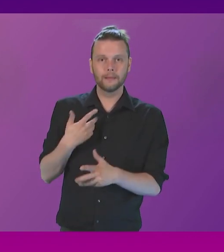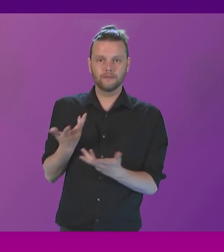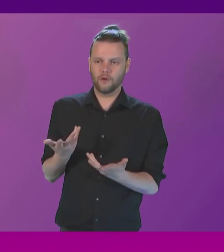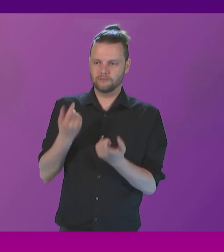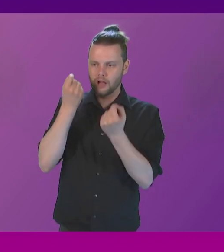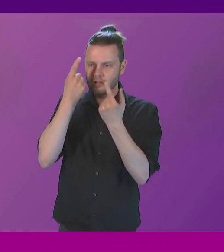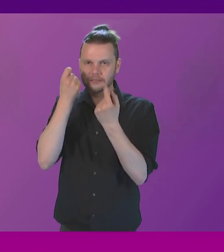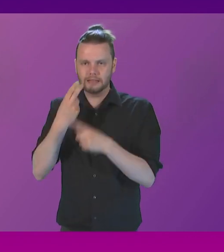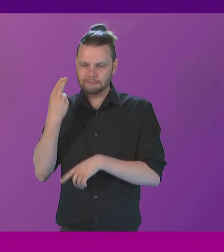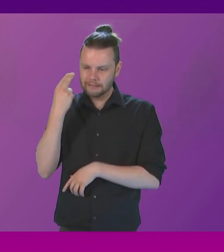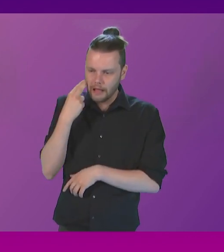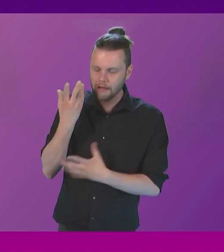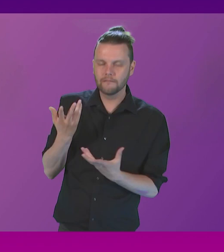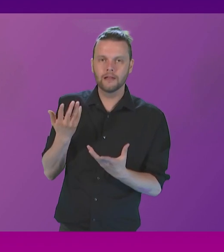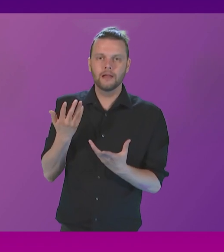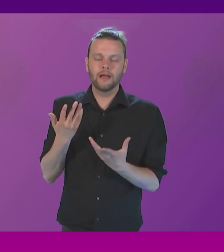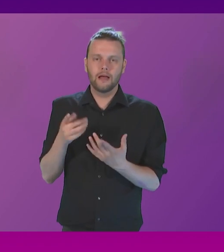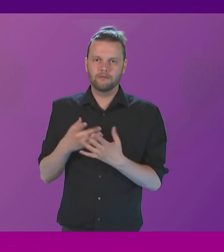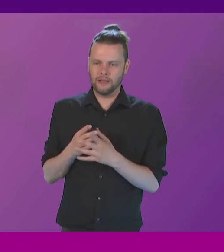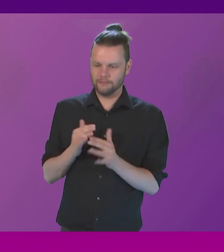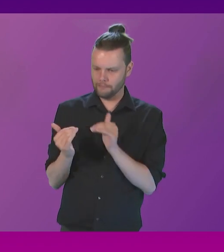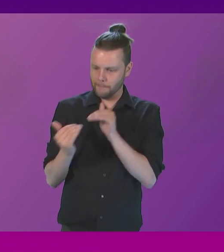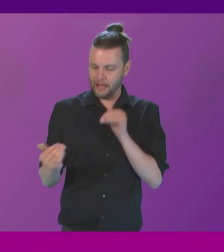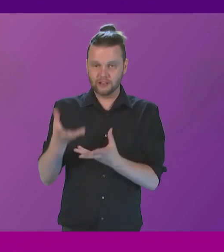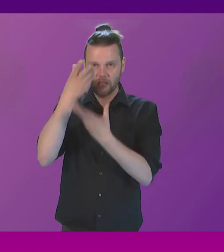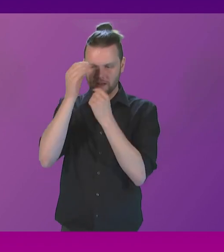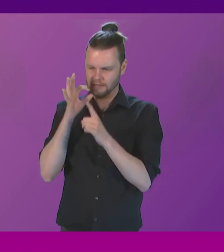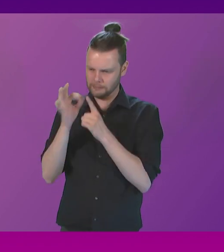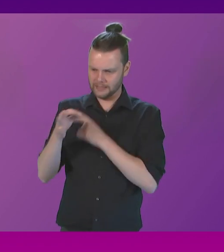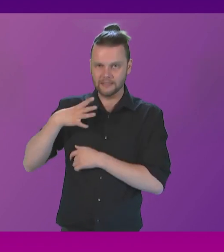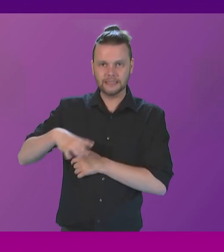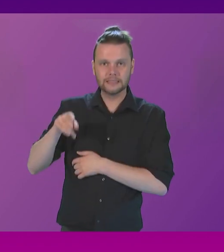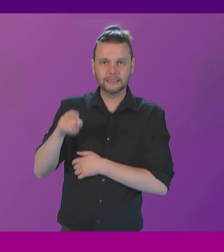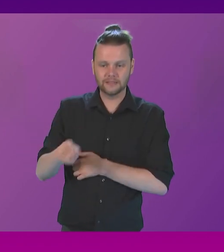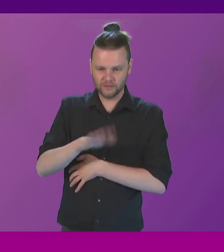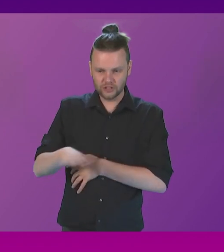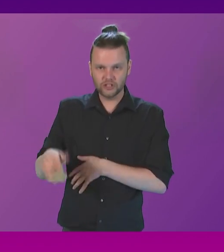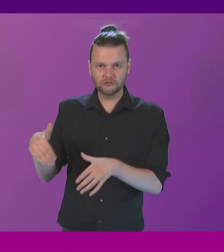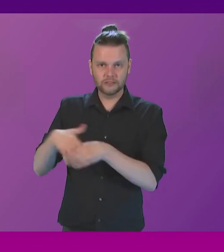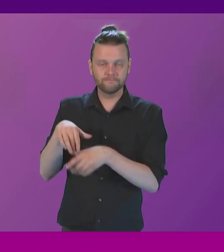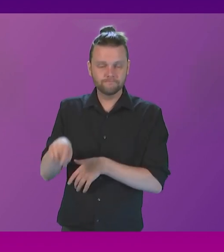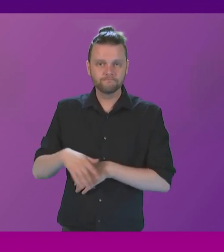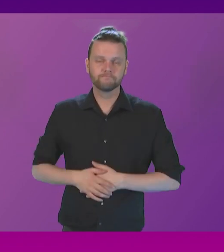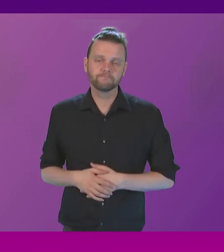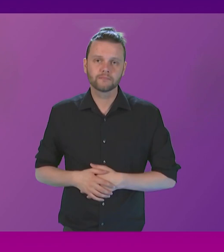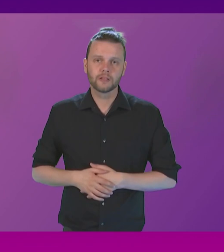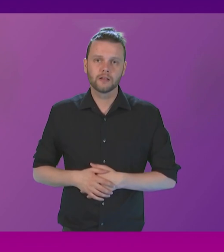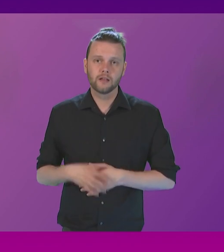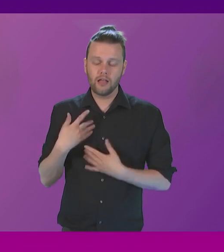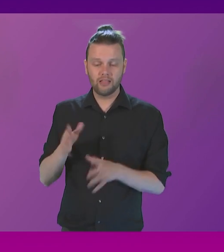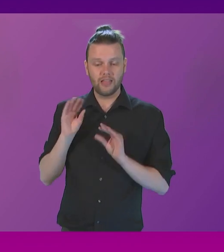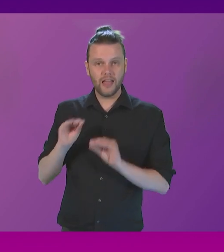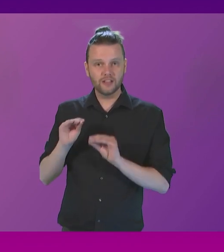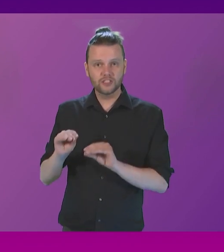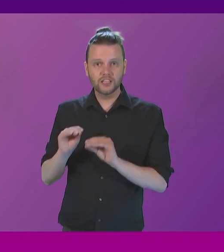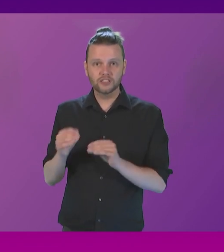understand deafness and tailors learning to the specific needs of the children attending. The education